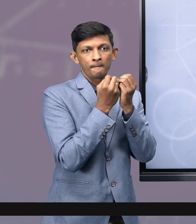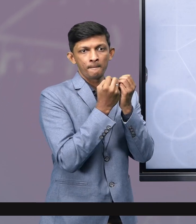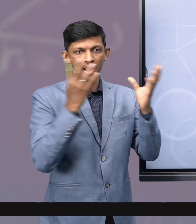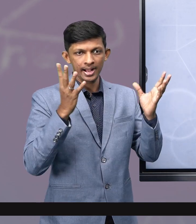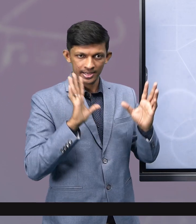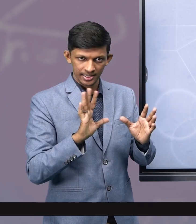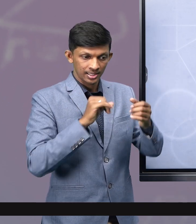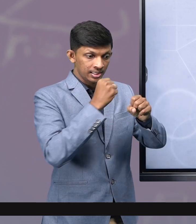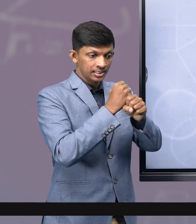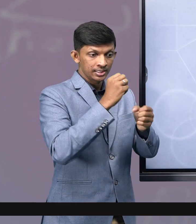means angle.